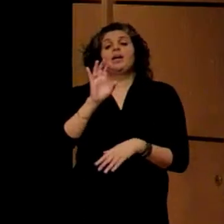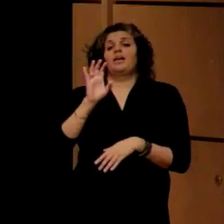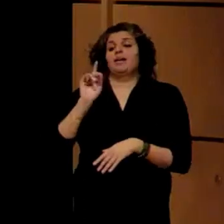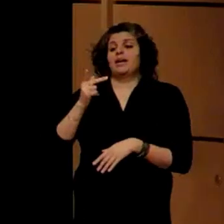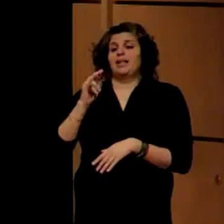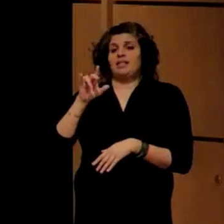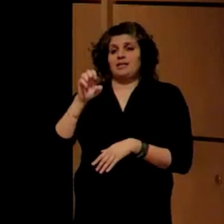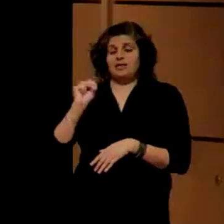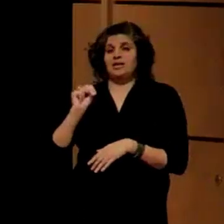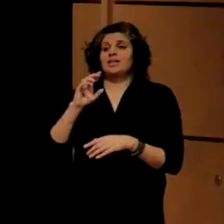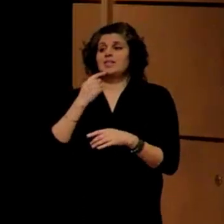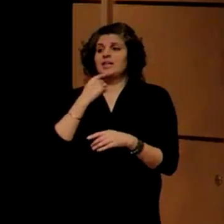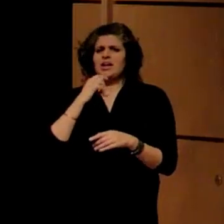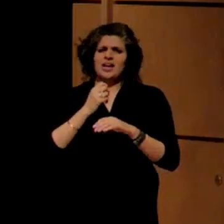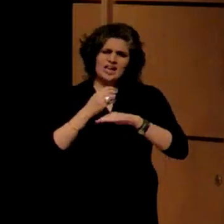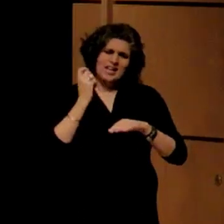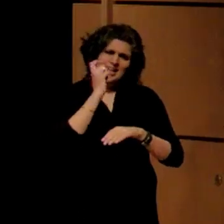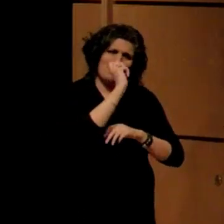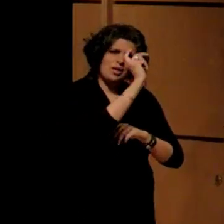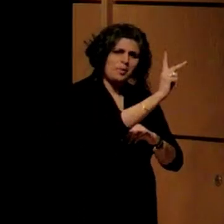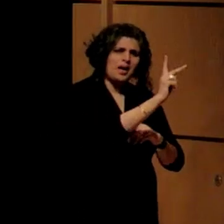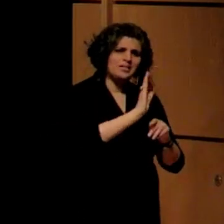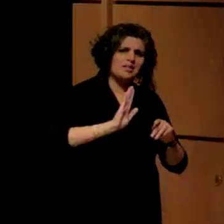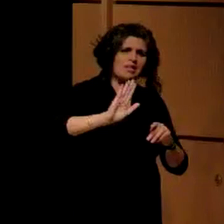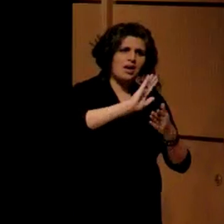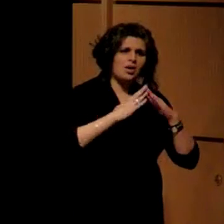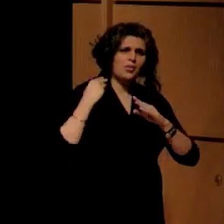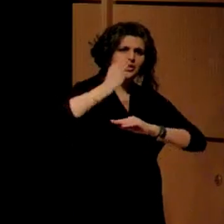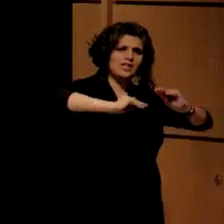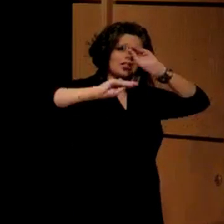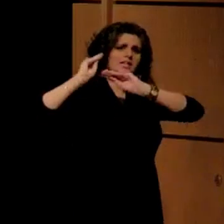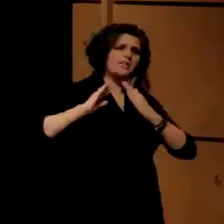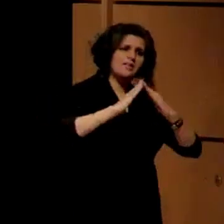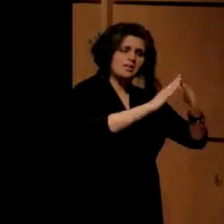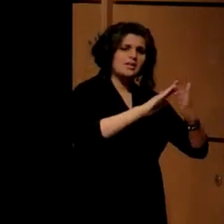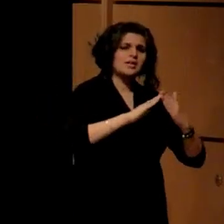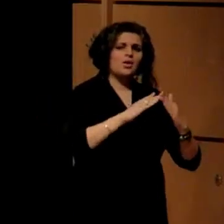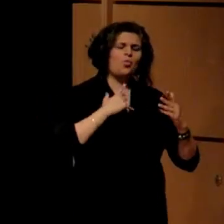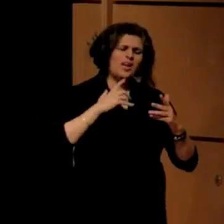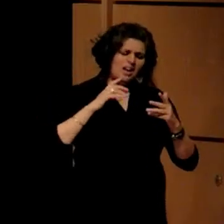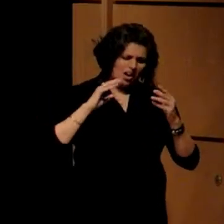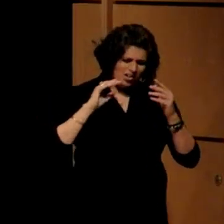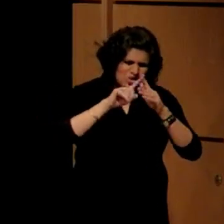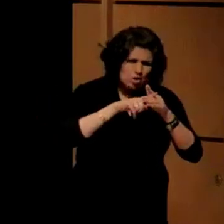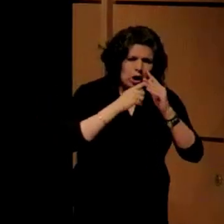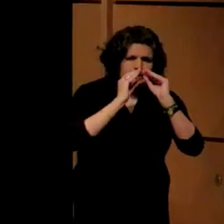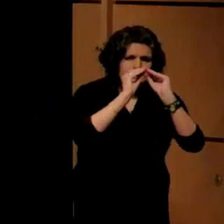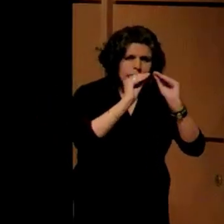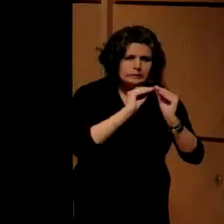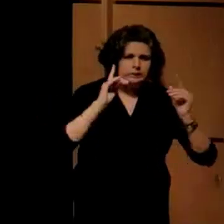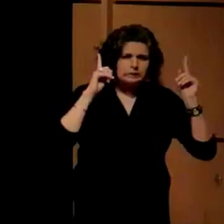quote, "By returning these ancestral objects to their communities, we can begin to repair a complicated history